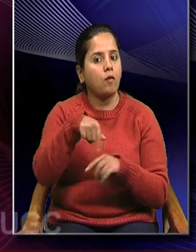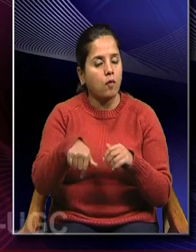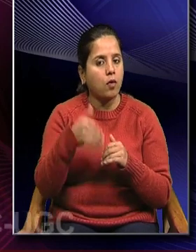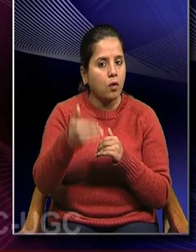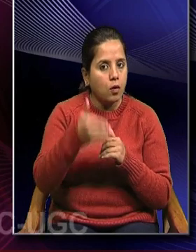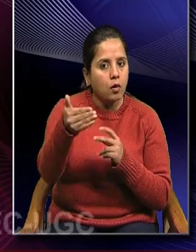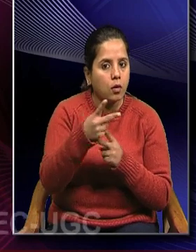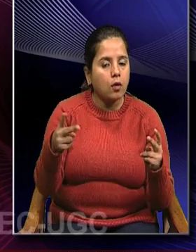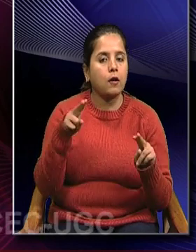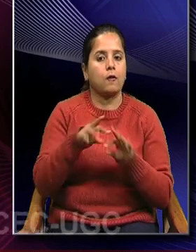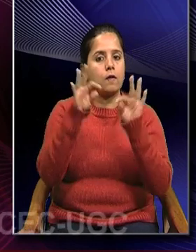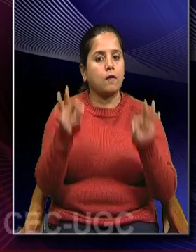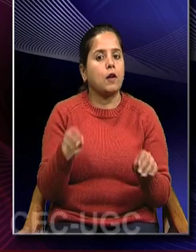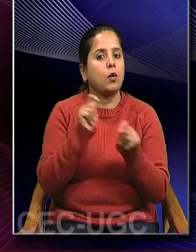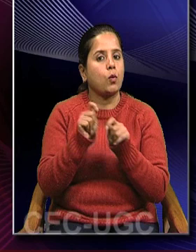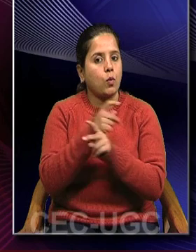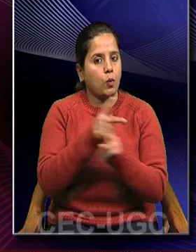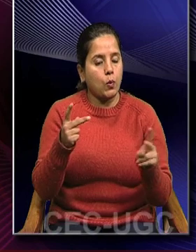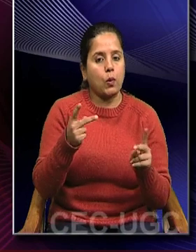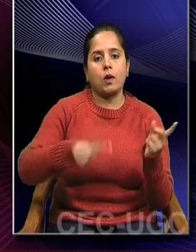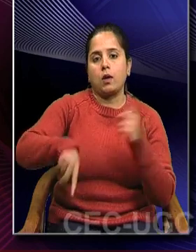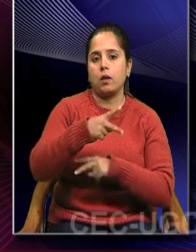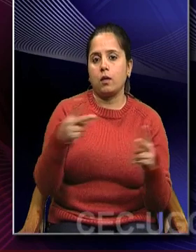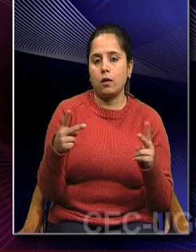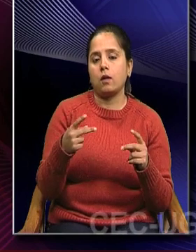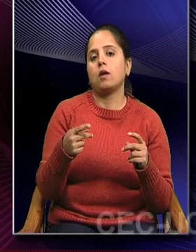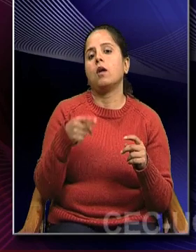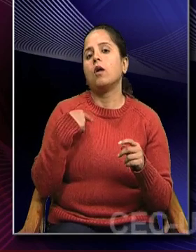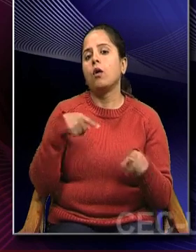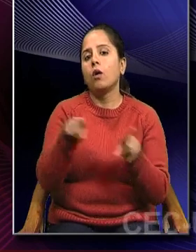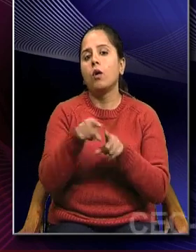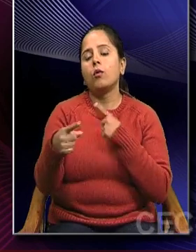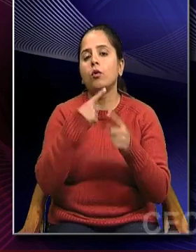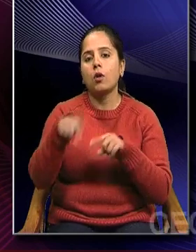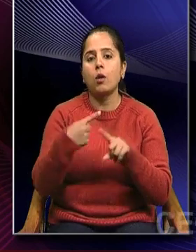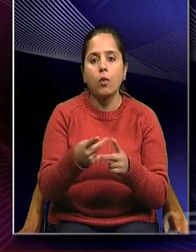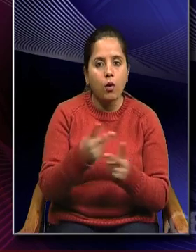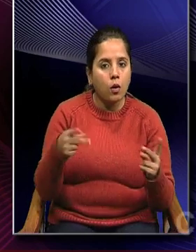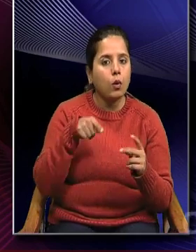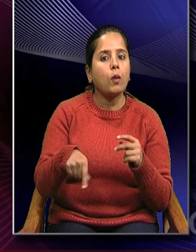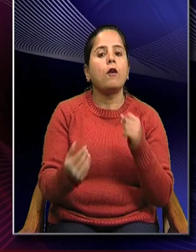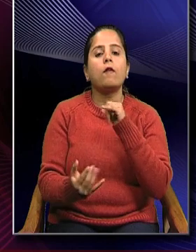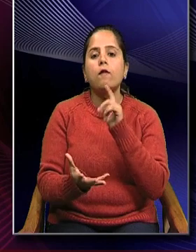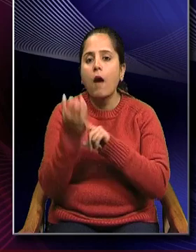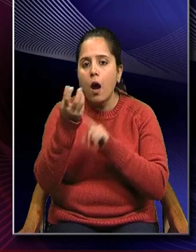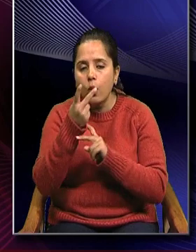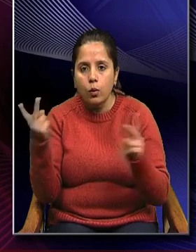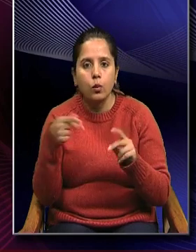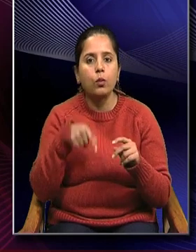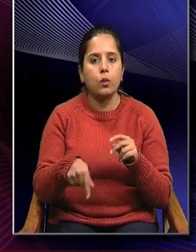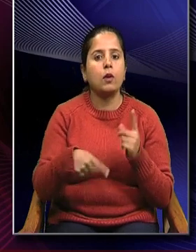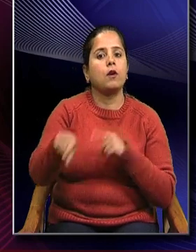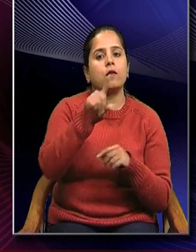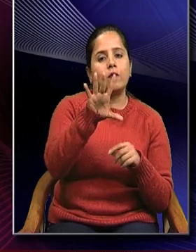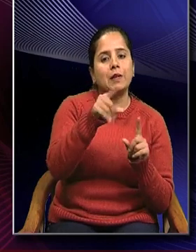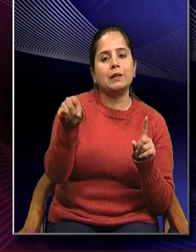continent in that framework. And before that also we talked about that how the geographical discoveries etc. from the 15th